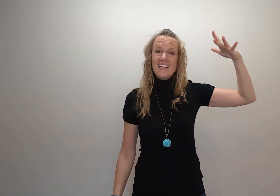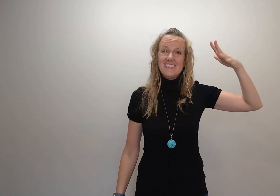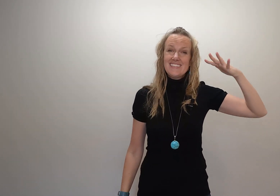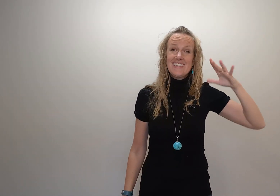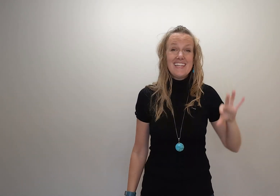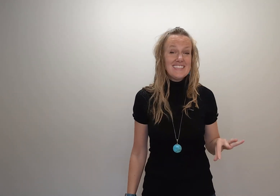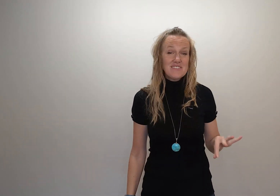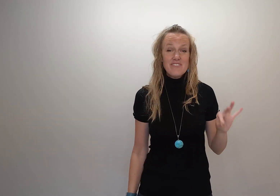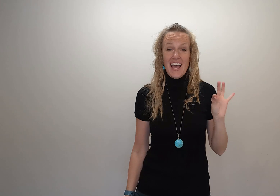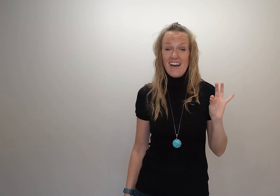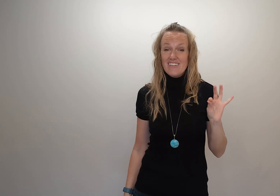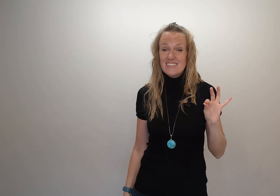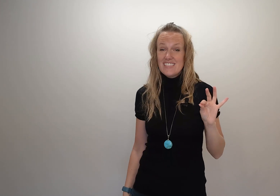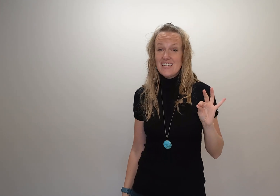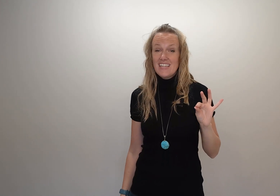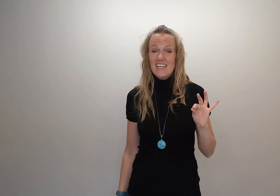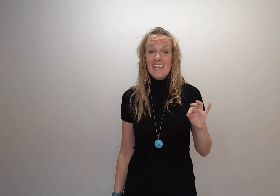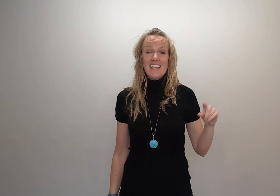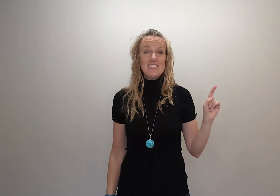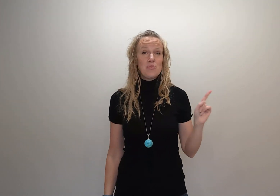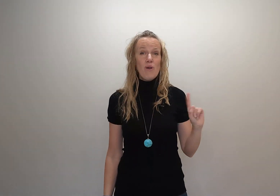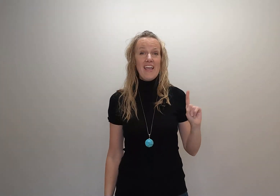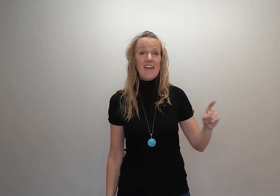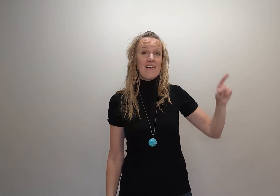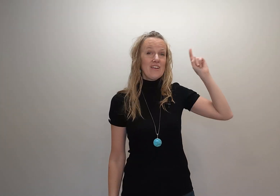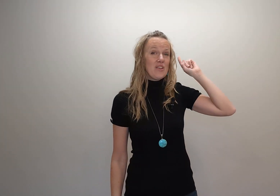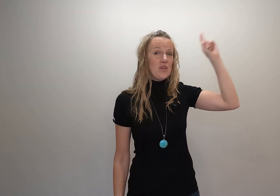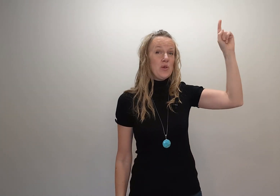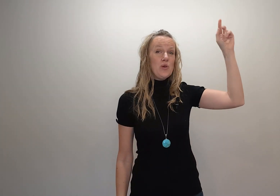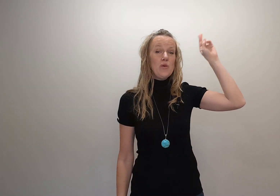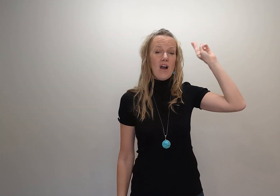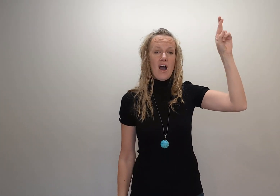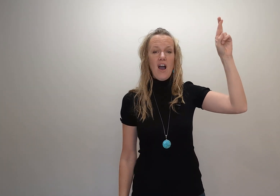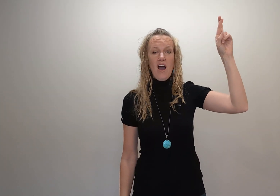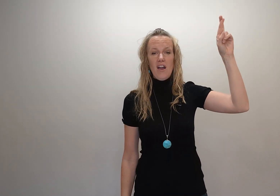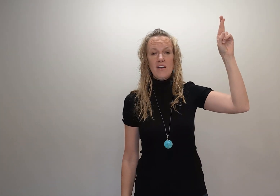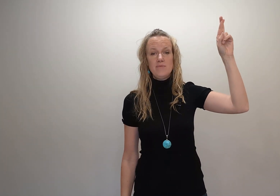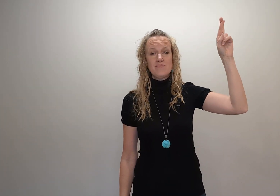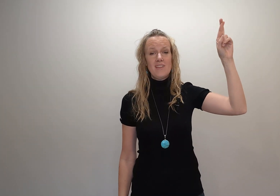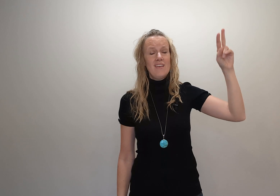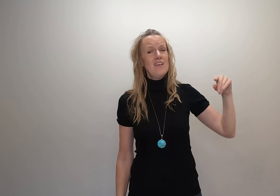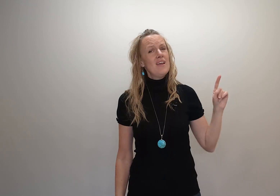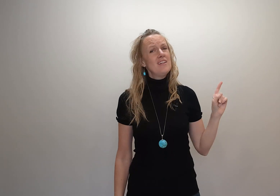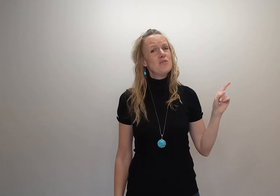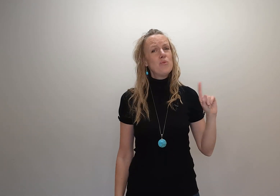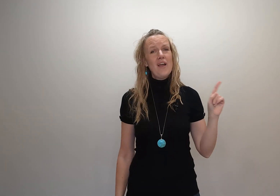grace is found is where you are. And